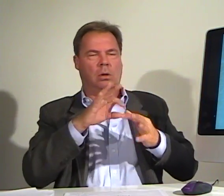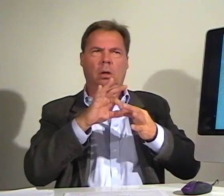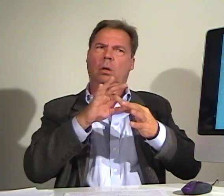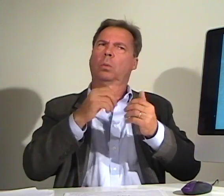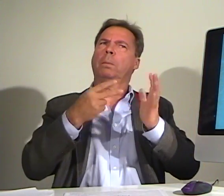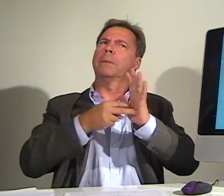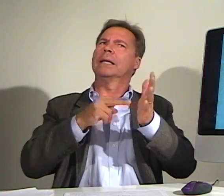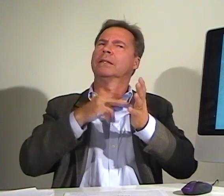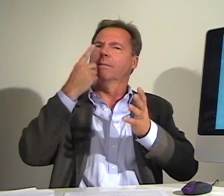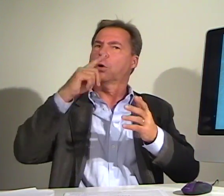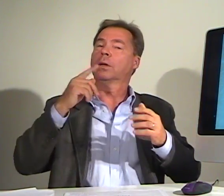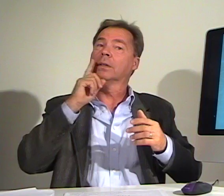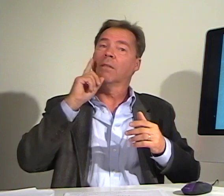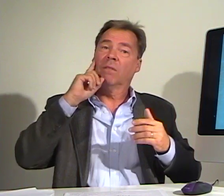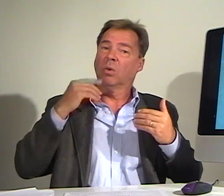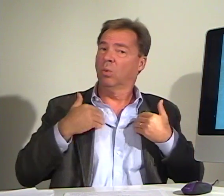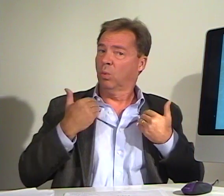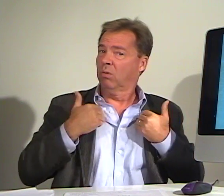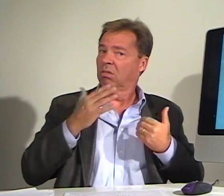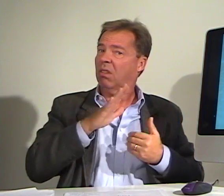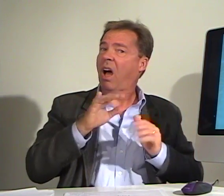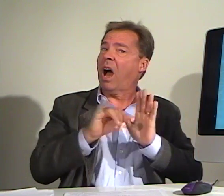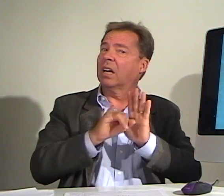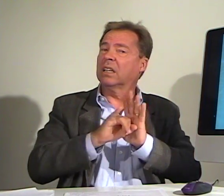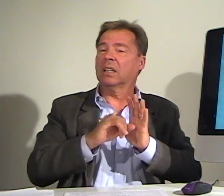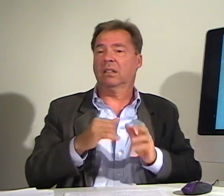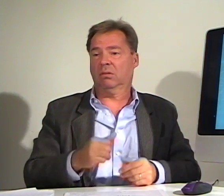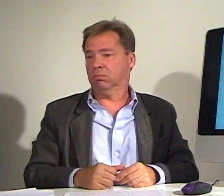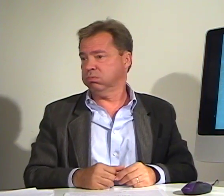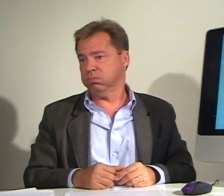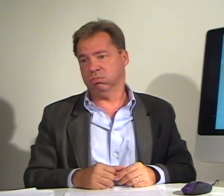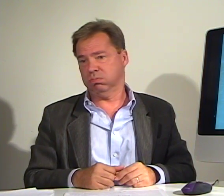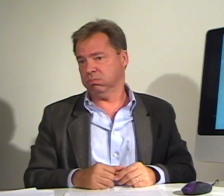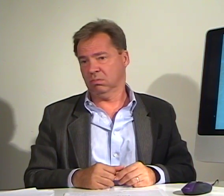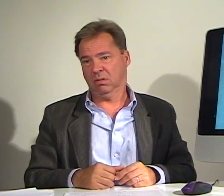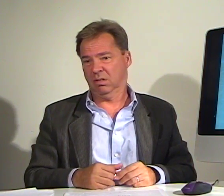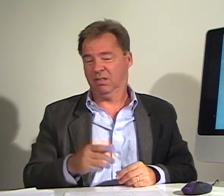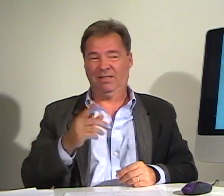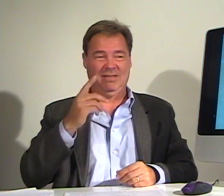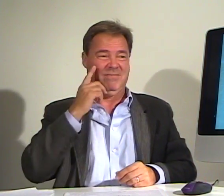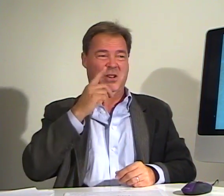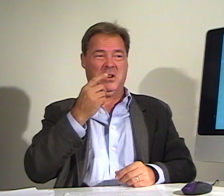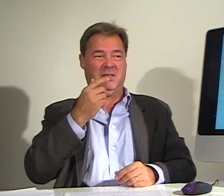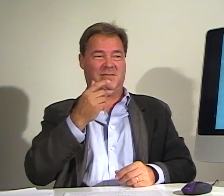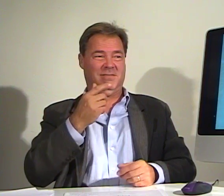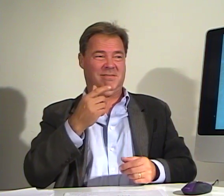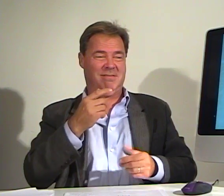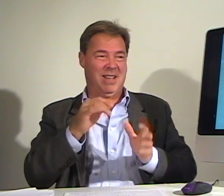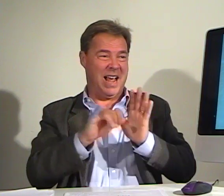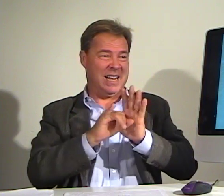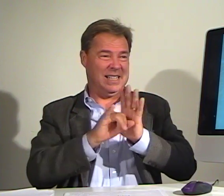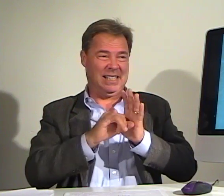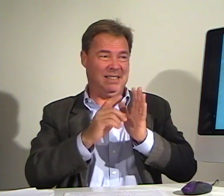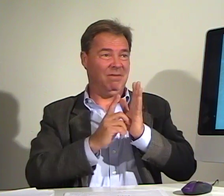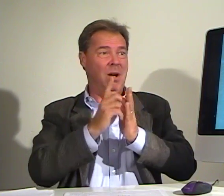And this last point is very important, the implications for deaf youth identity.